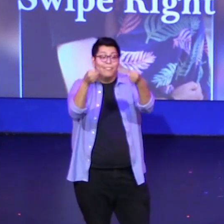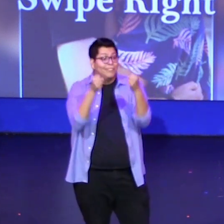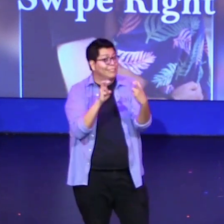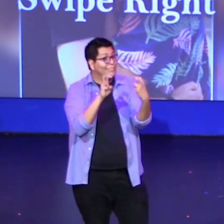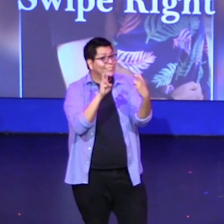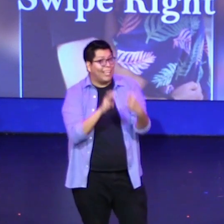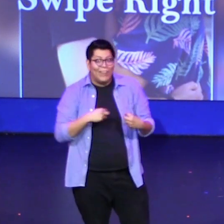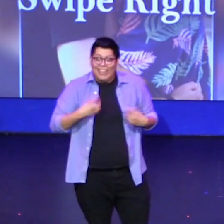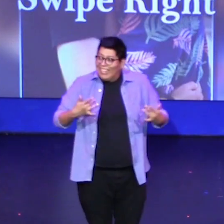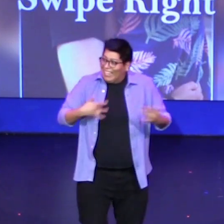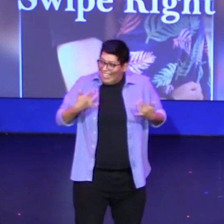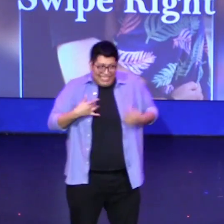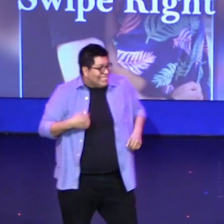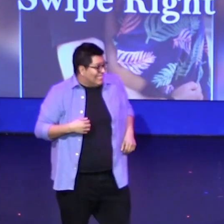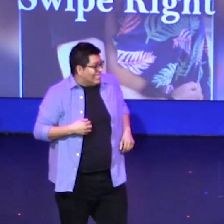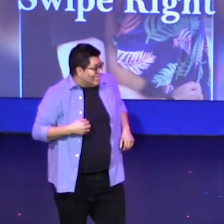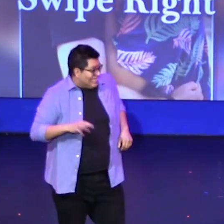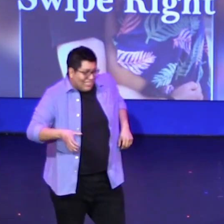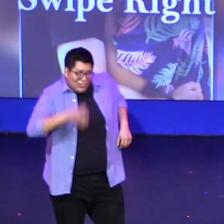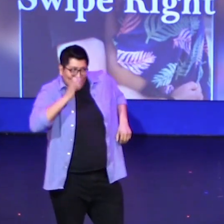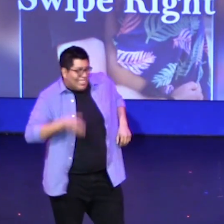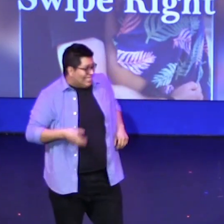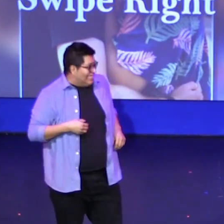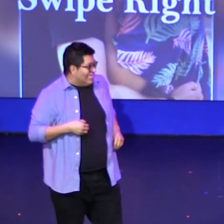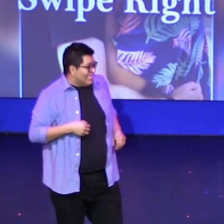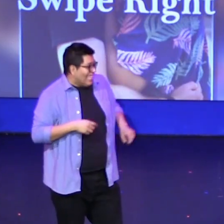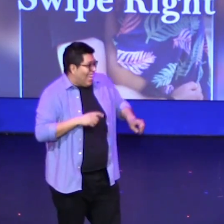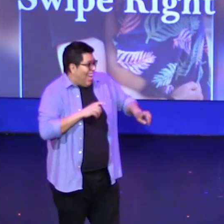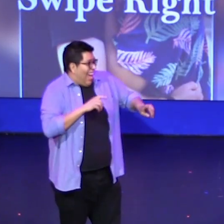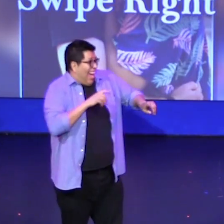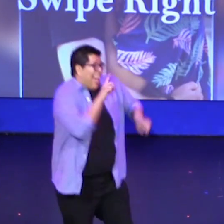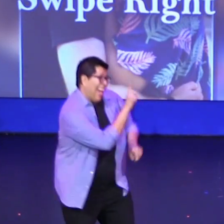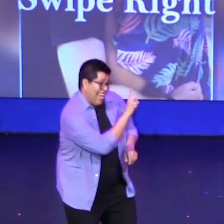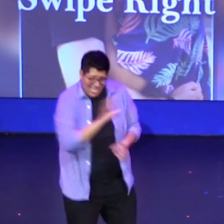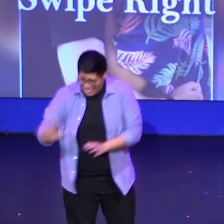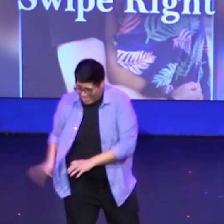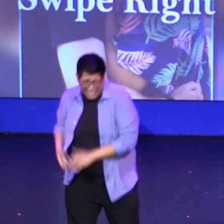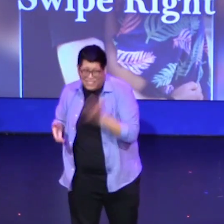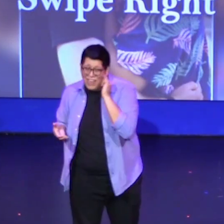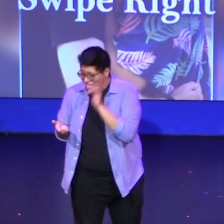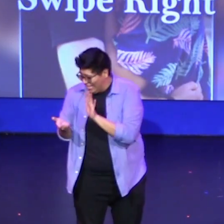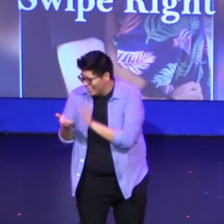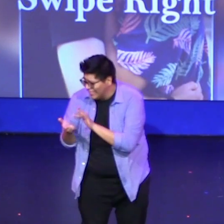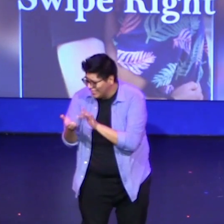over, we get our drinks and take a seat, and I am so excited. I take a shot of my coffee, and then I pull out my